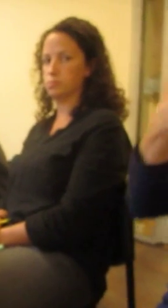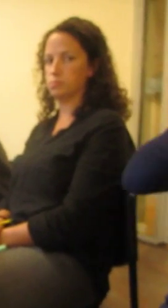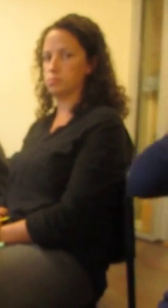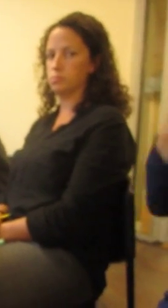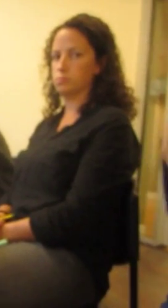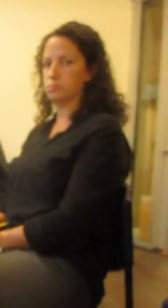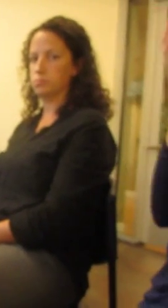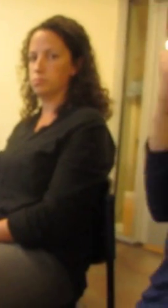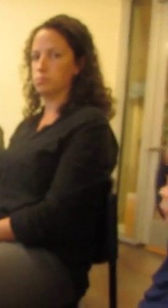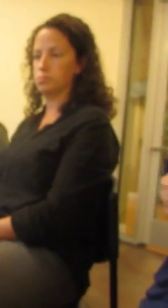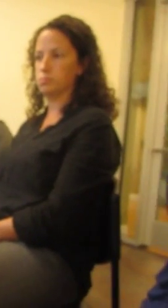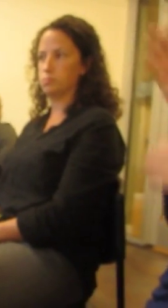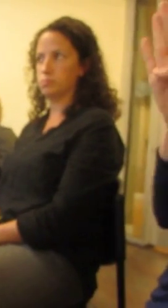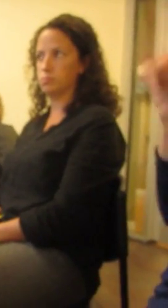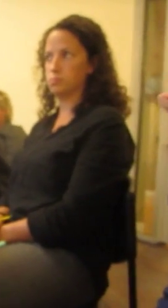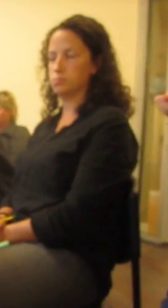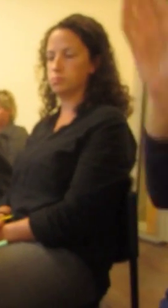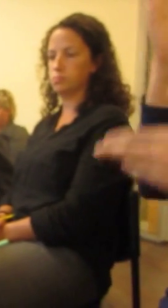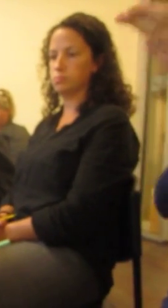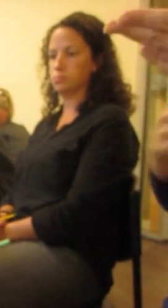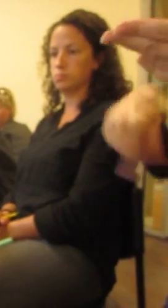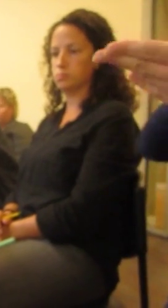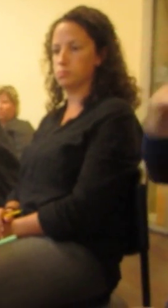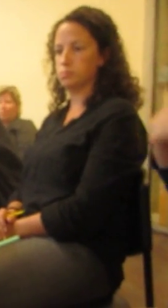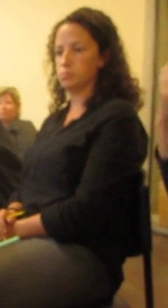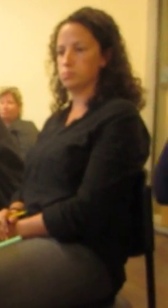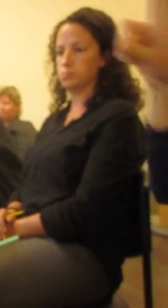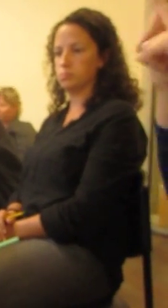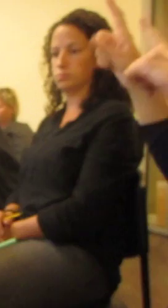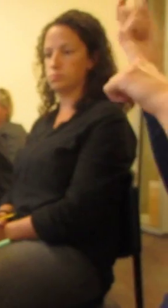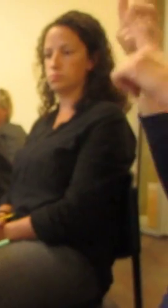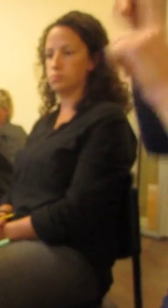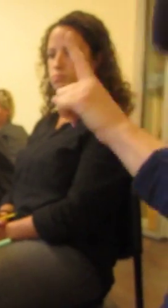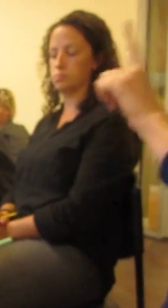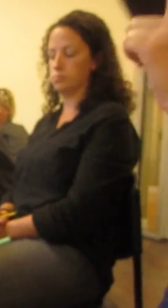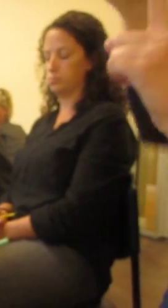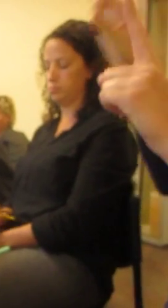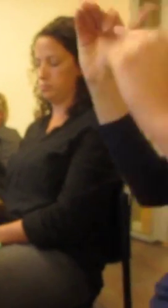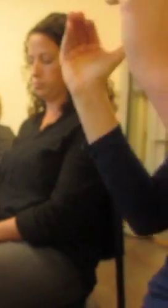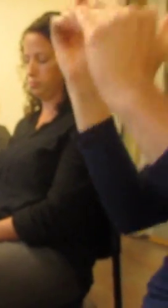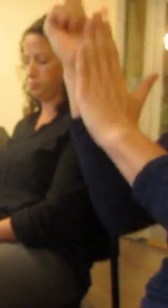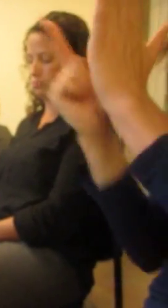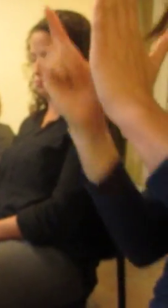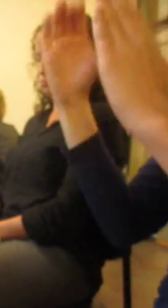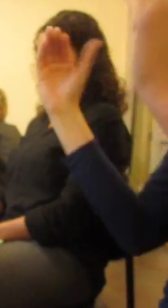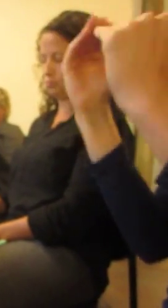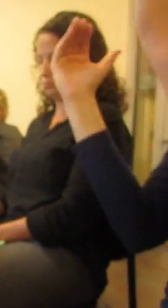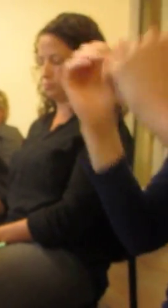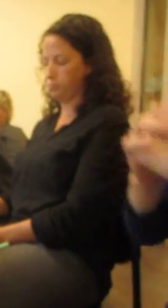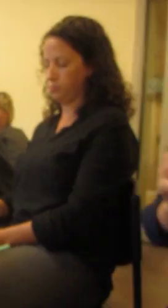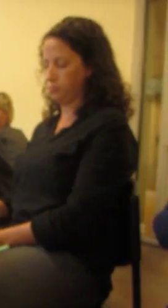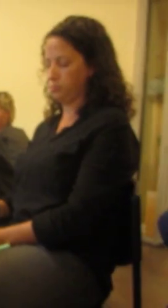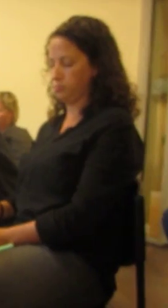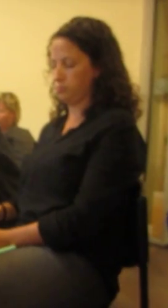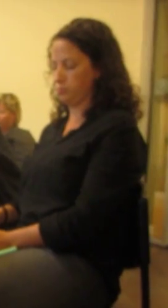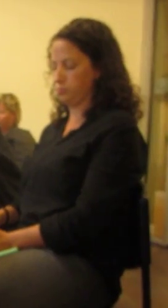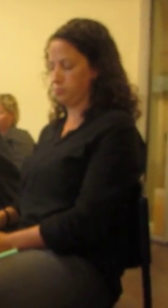have more or less legal education, have different understandings of law and justice and law and order. And I feel like